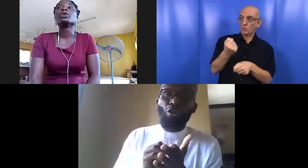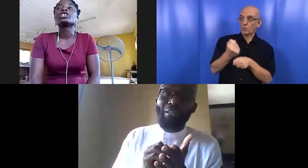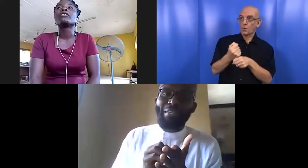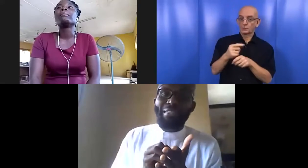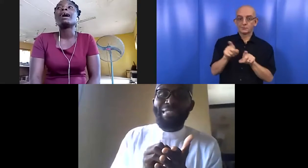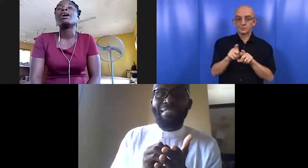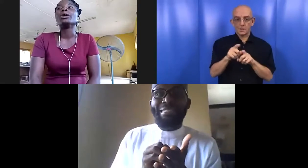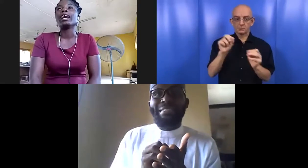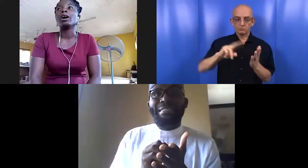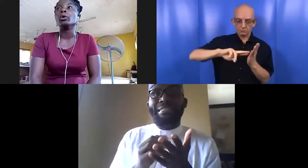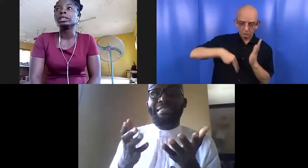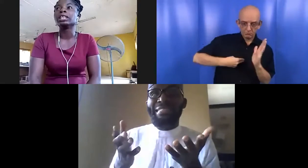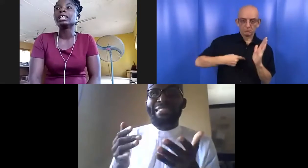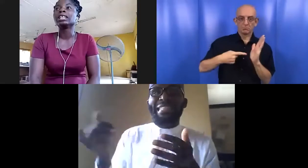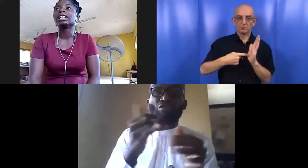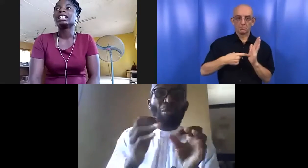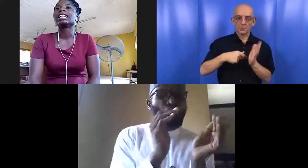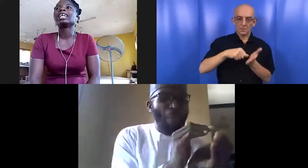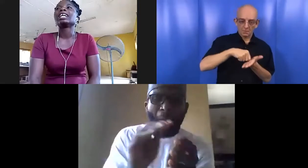because most of them are on their own.